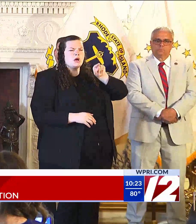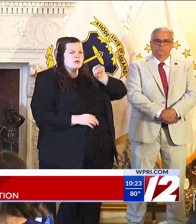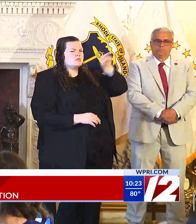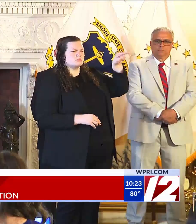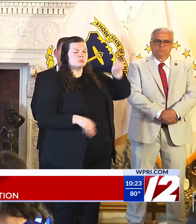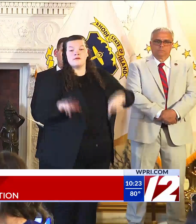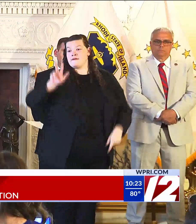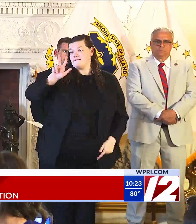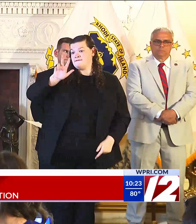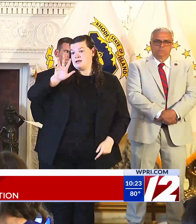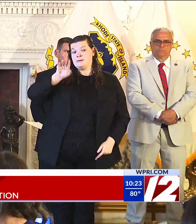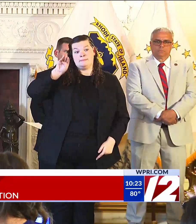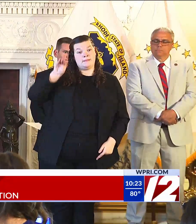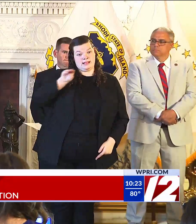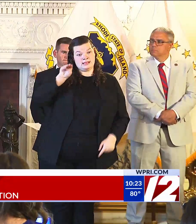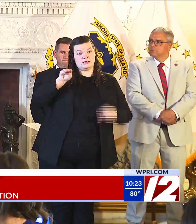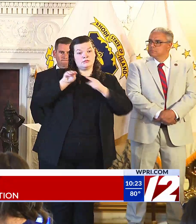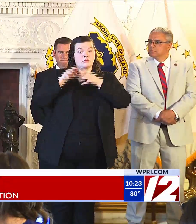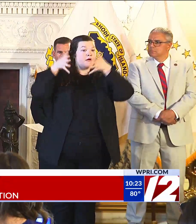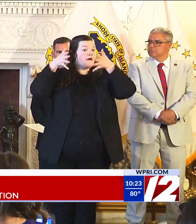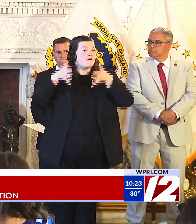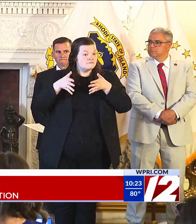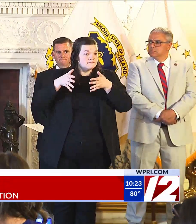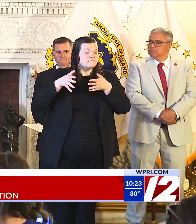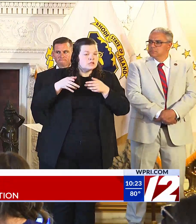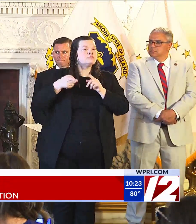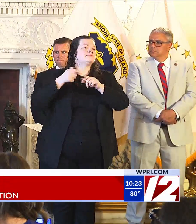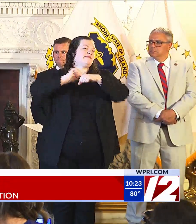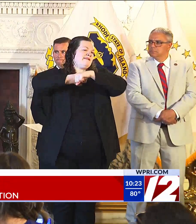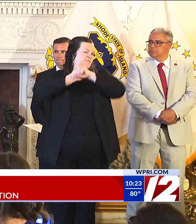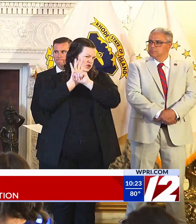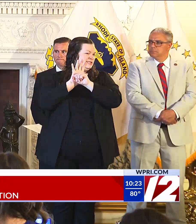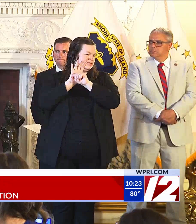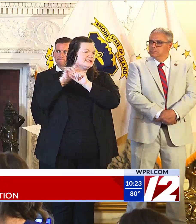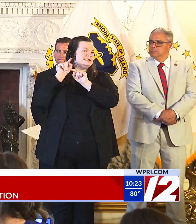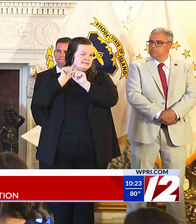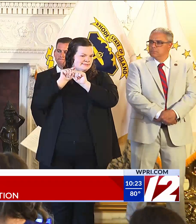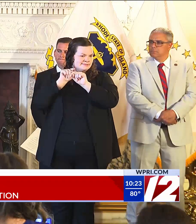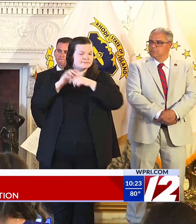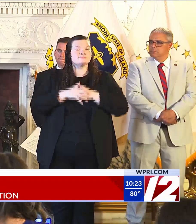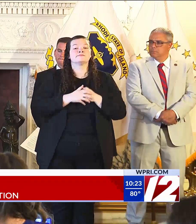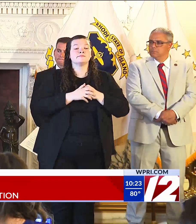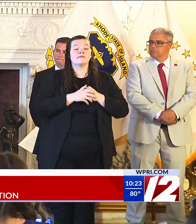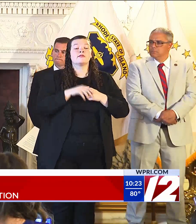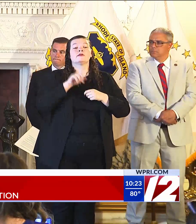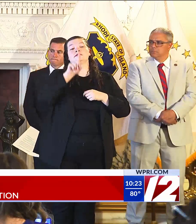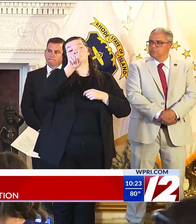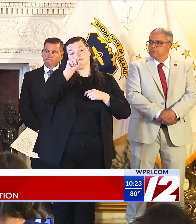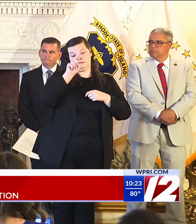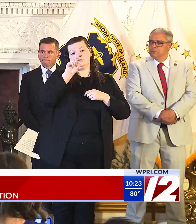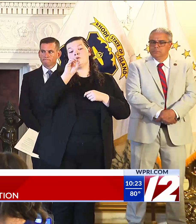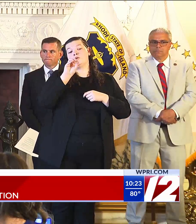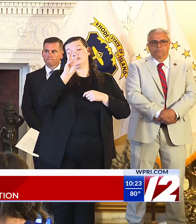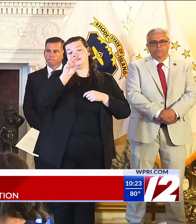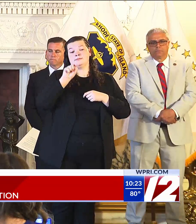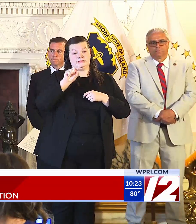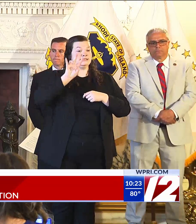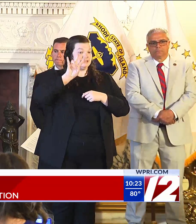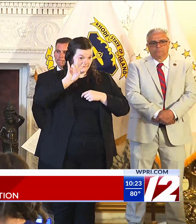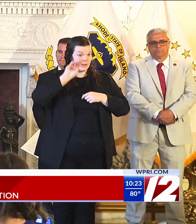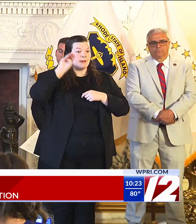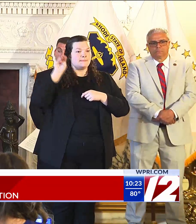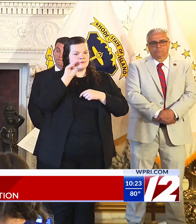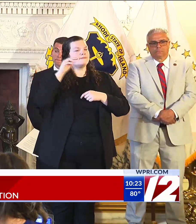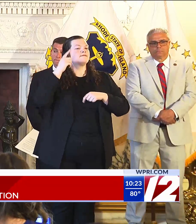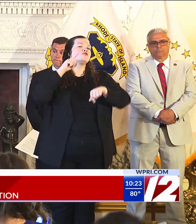pandemic funding, and $107.6 million in the state's long-term capital projects